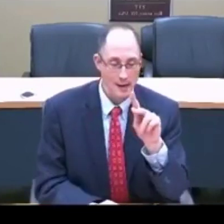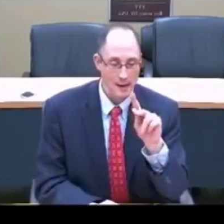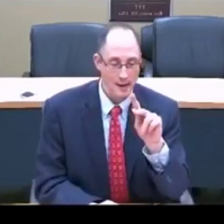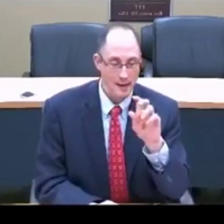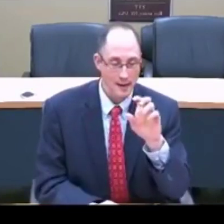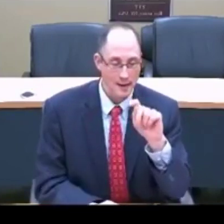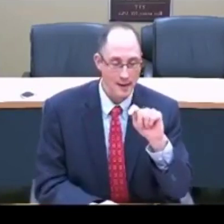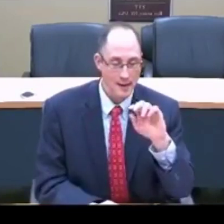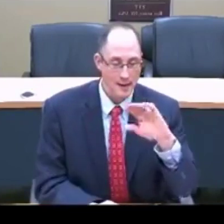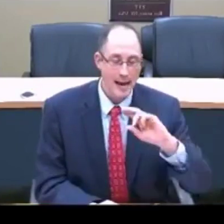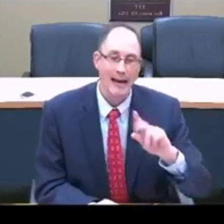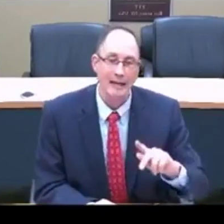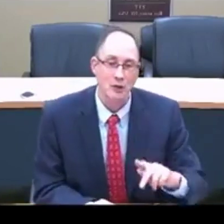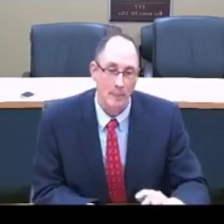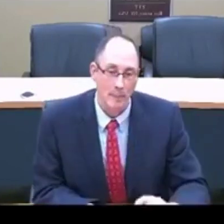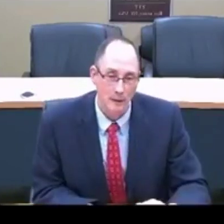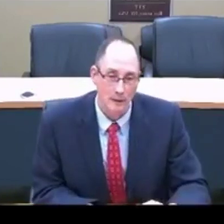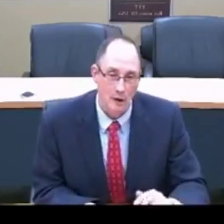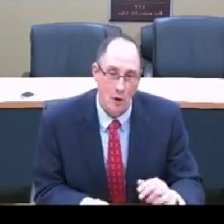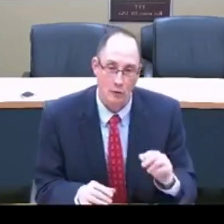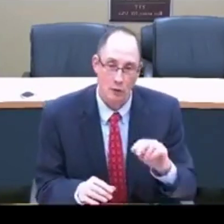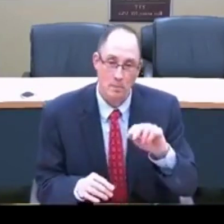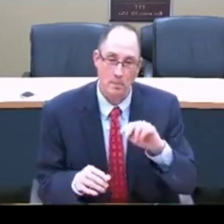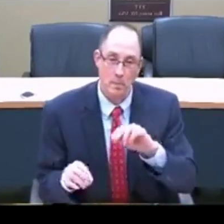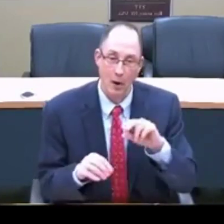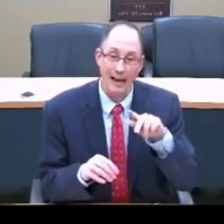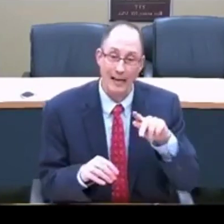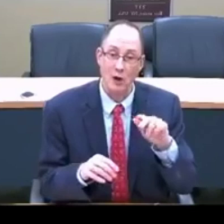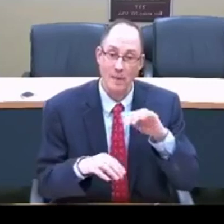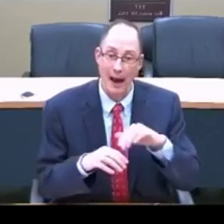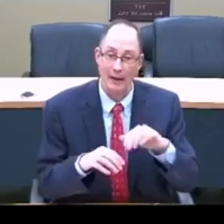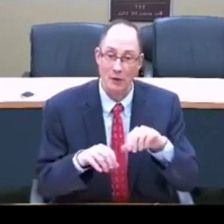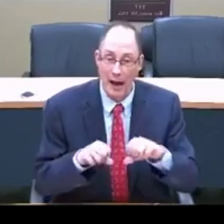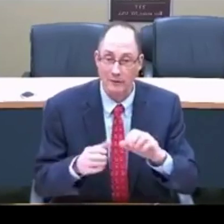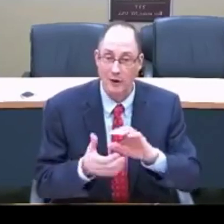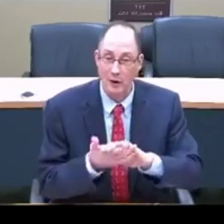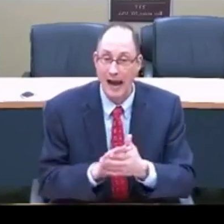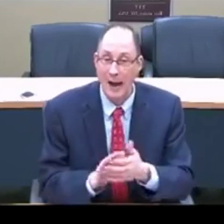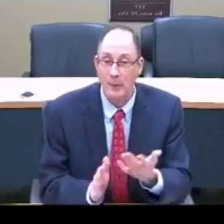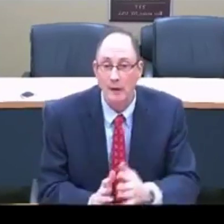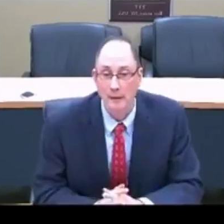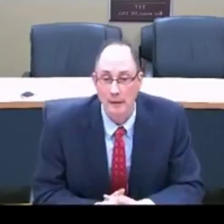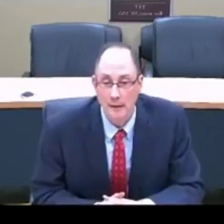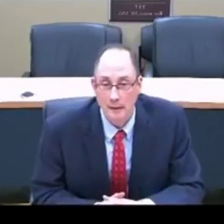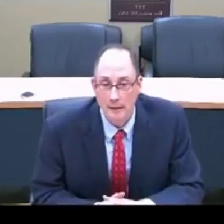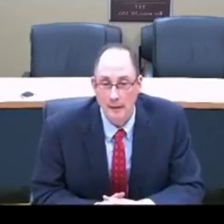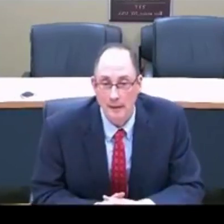ketchup? Ketchup. You know, you put ketchup on your hot dough or hamburger.